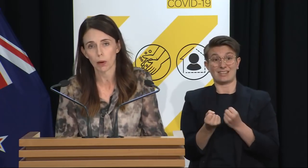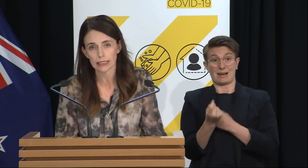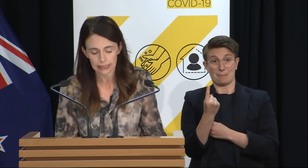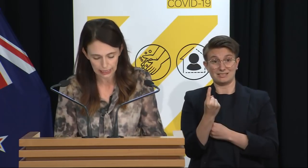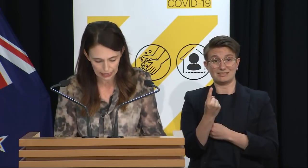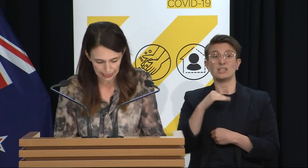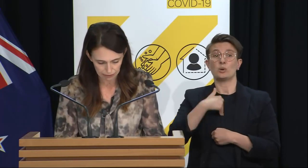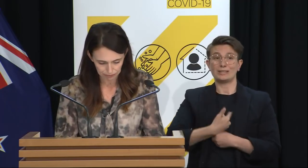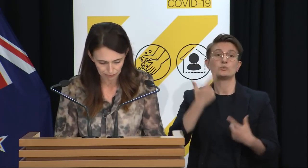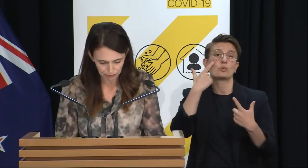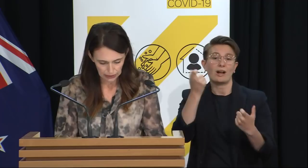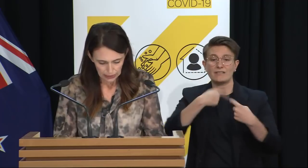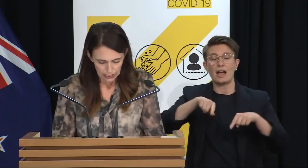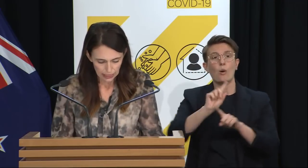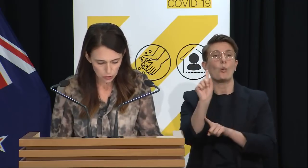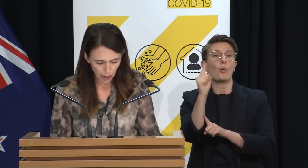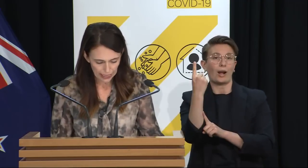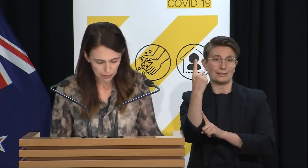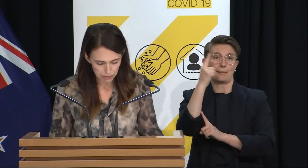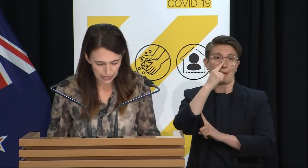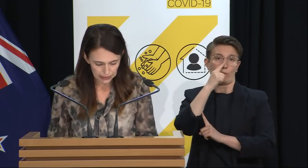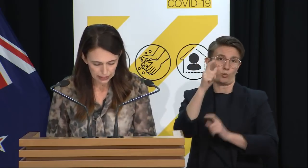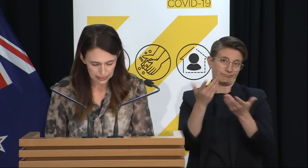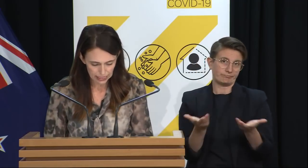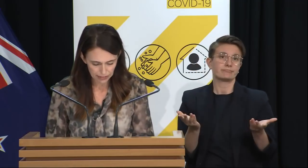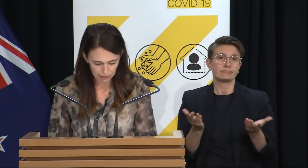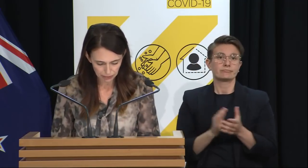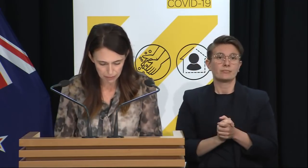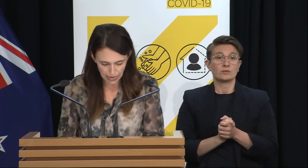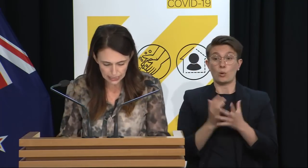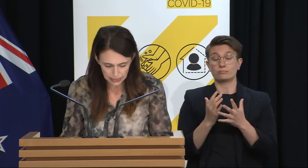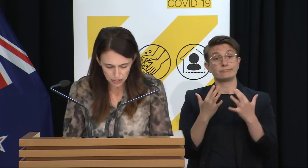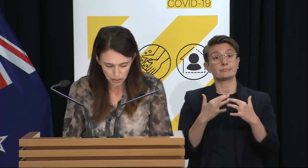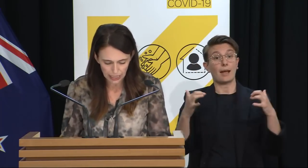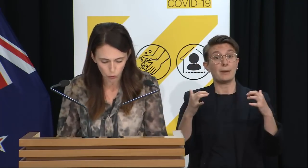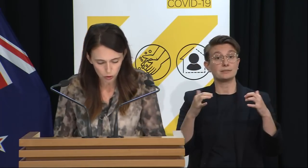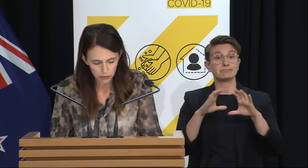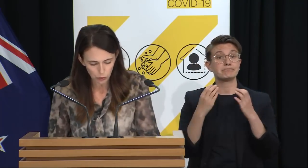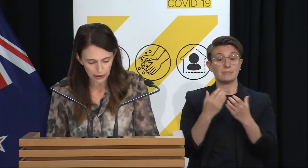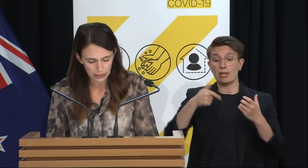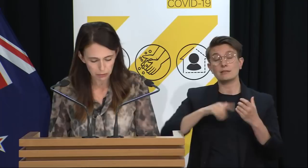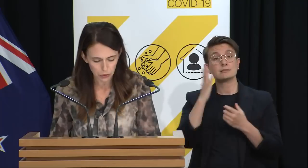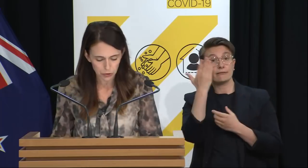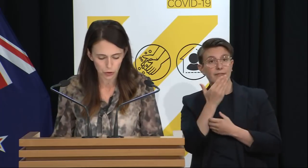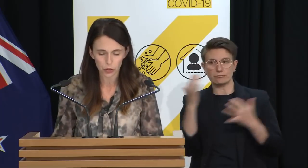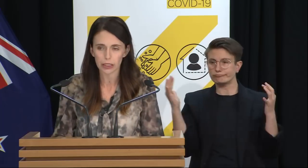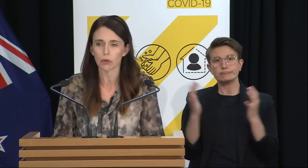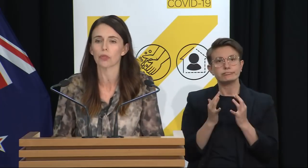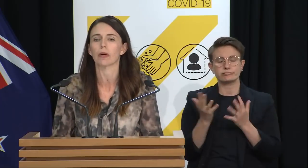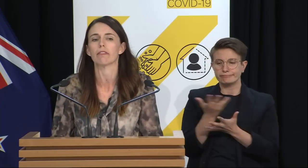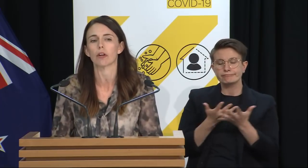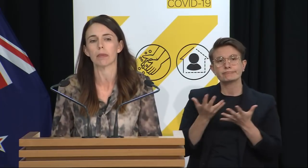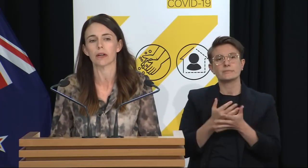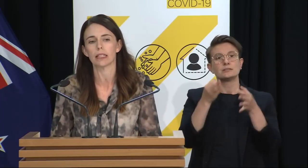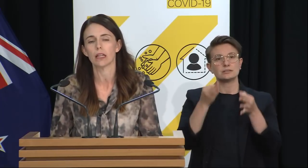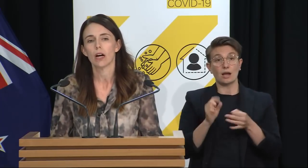Aucklanders once again. That is why Cabinet met this evening and made the decision that Auckland will need to move to Alert Level